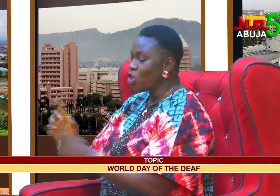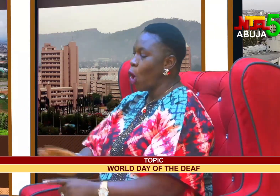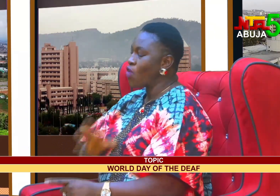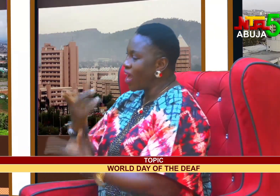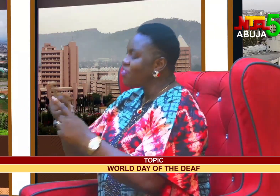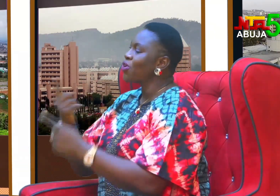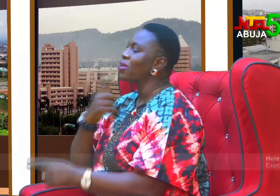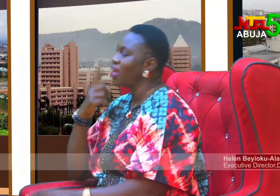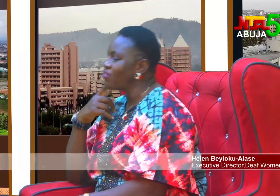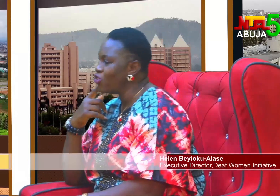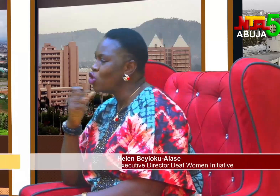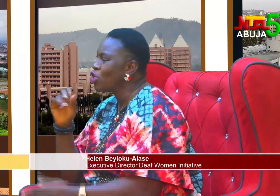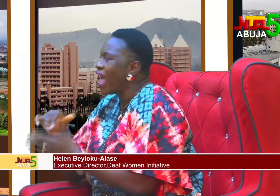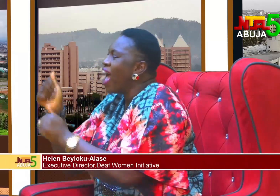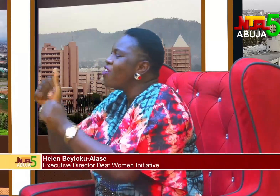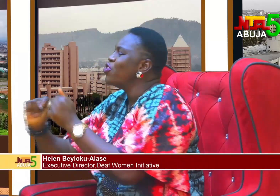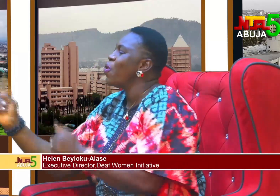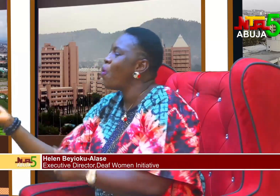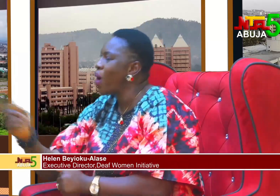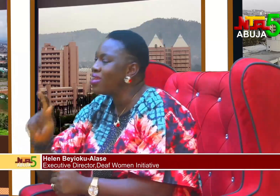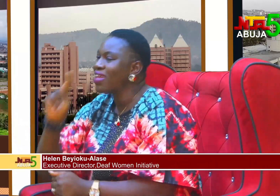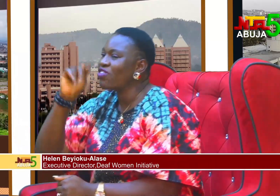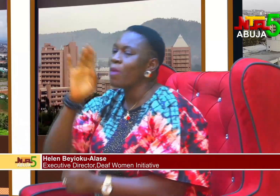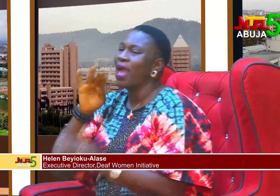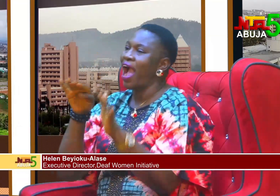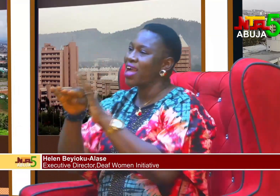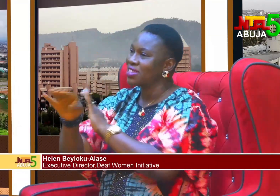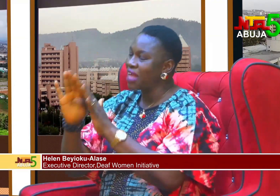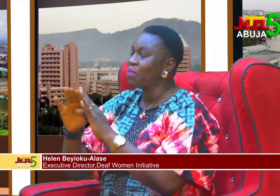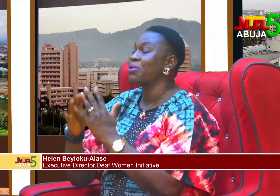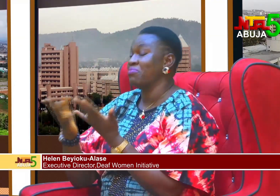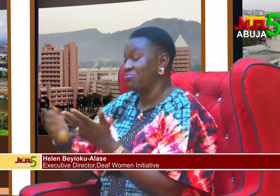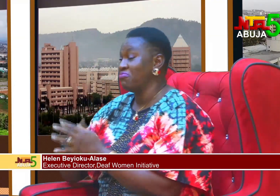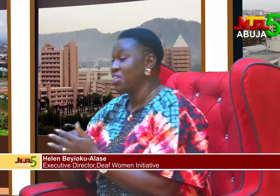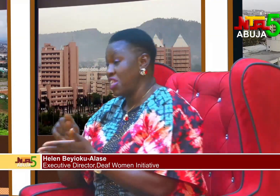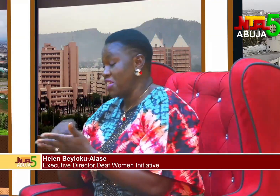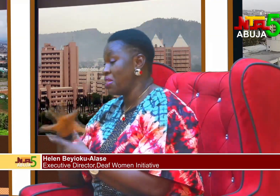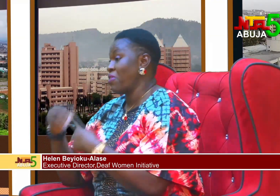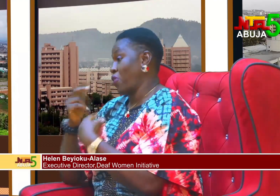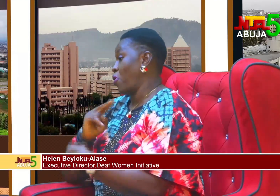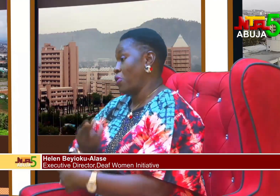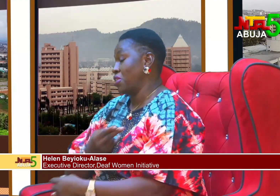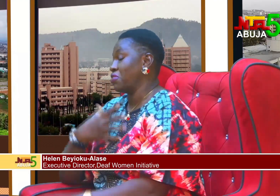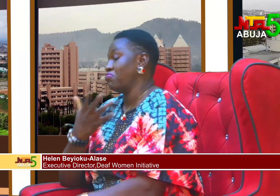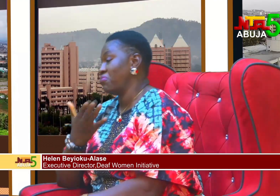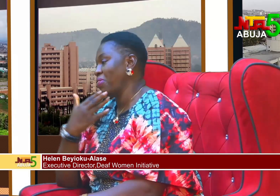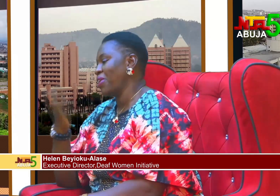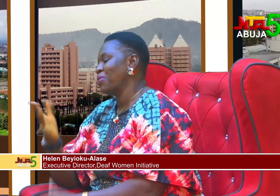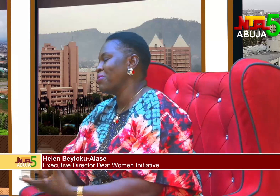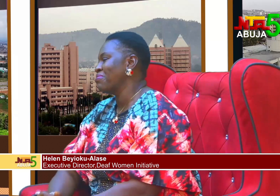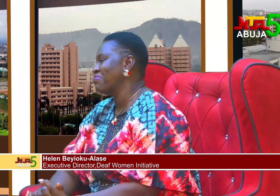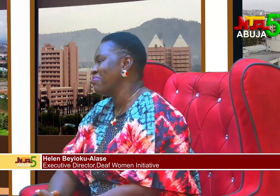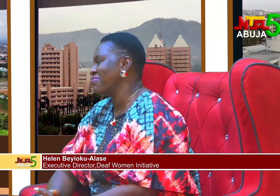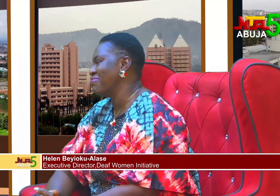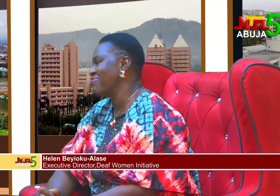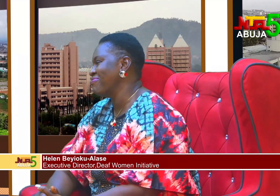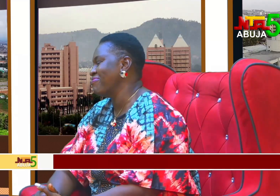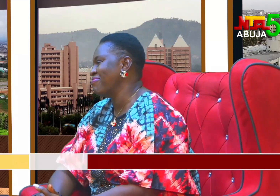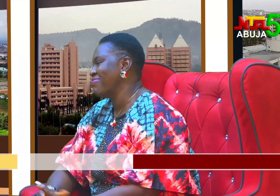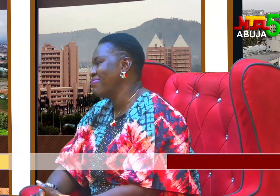know, communicating. And everywhere you go, both on TV, and every person that, you know, accessibility through sign language. So